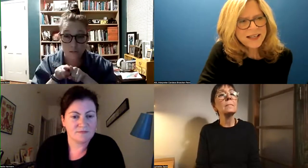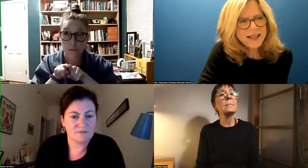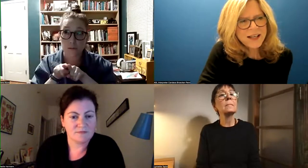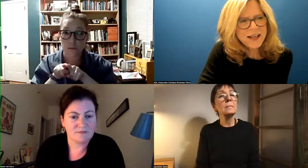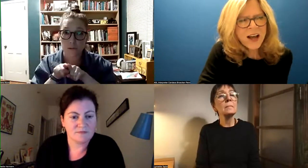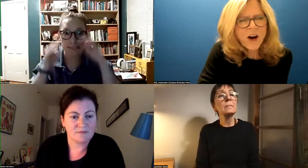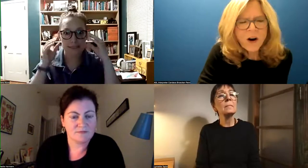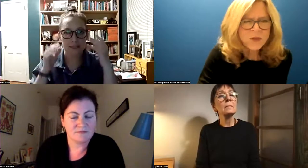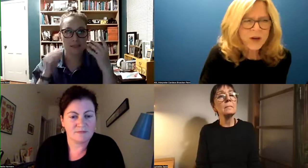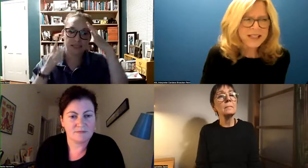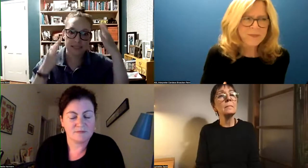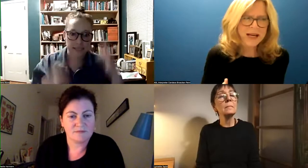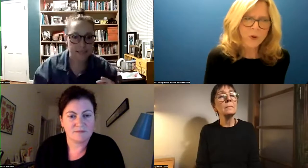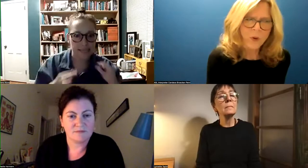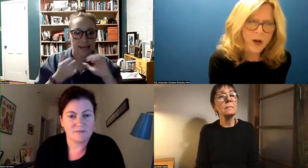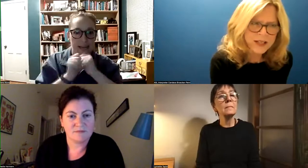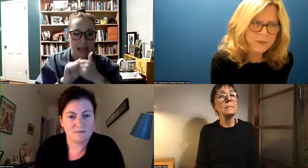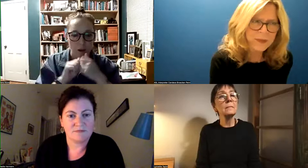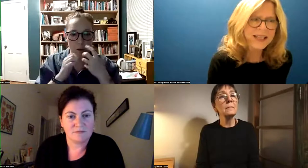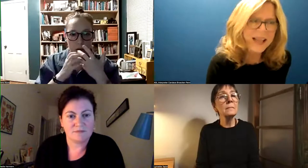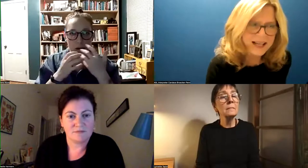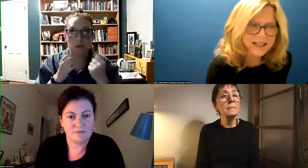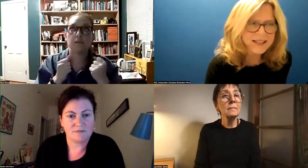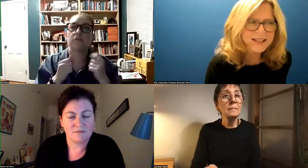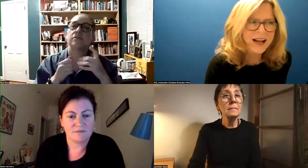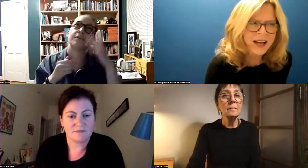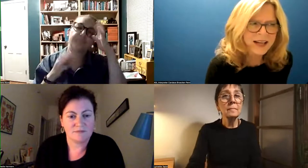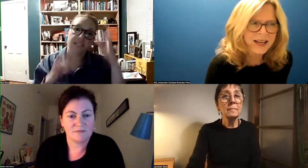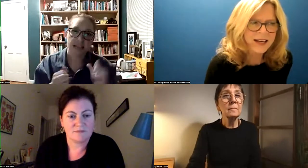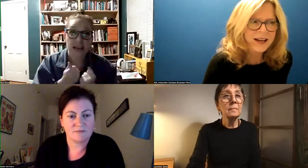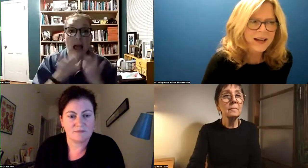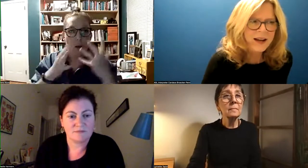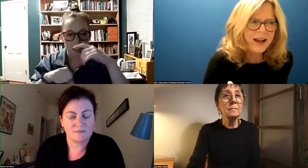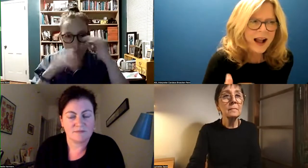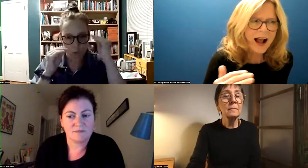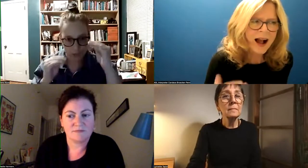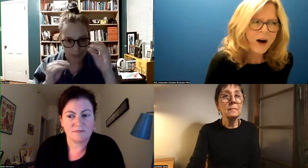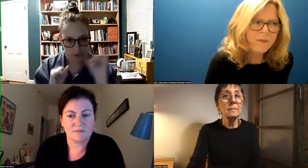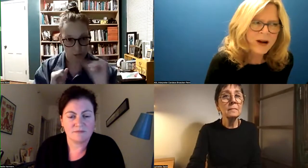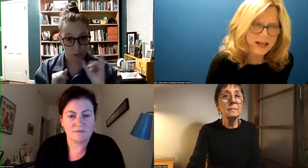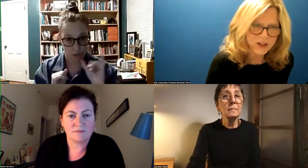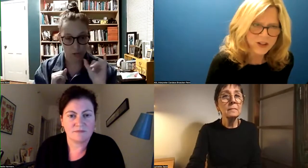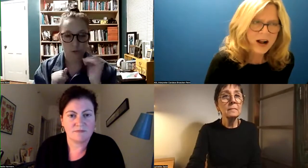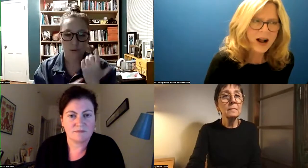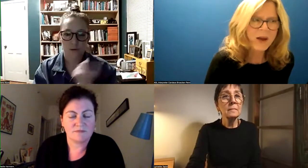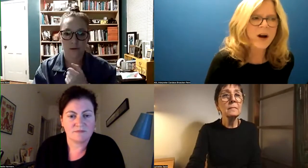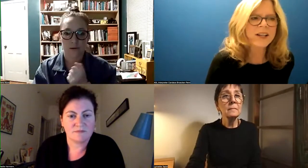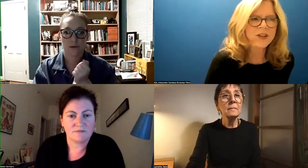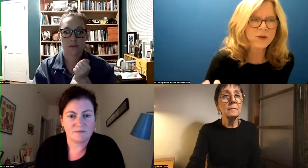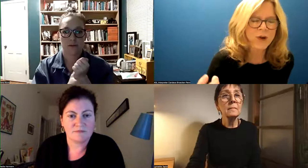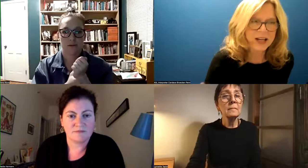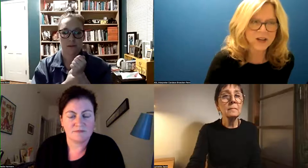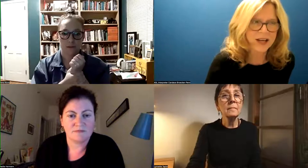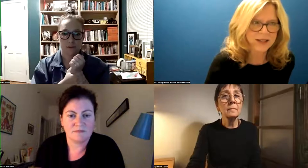it's not always wanting to make a point, but yes, deciding how much I wanted